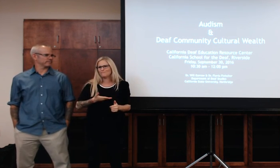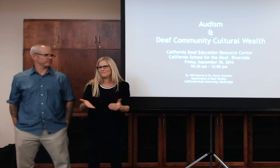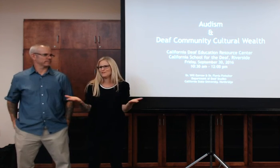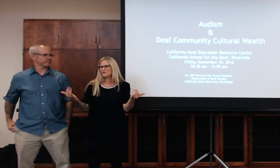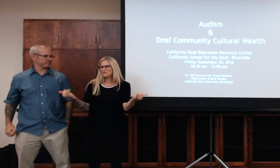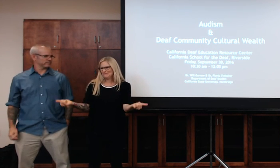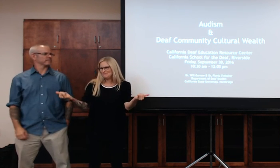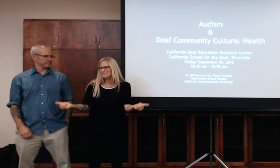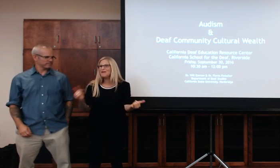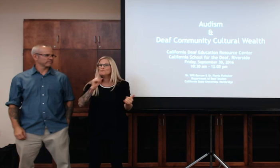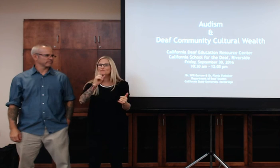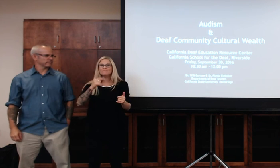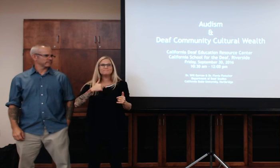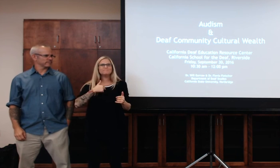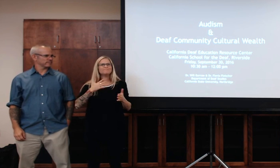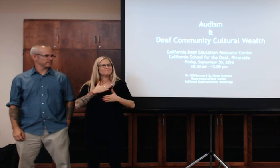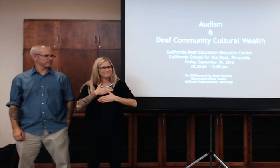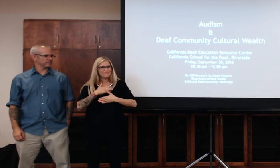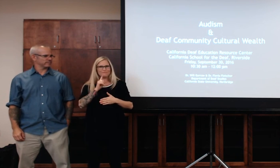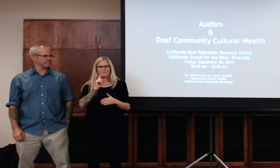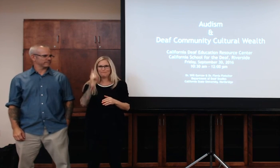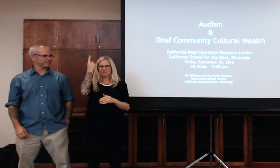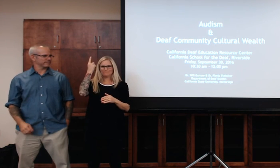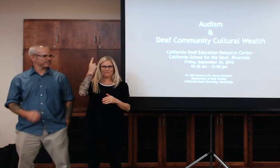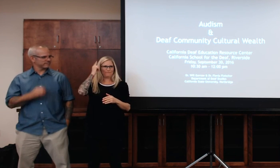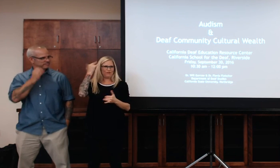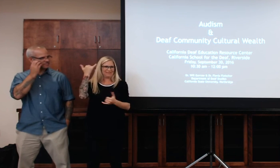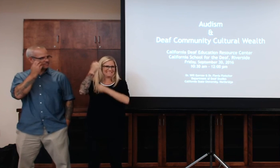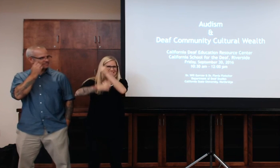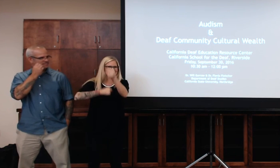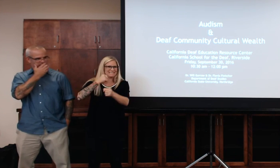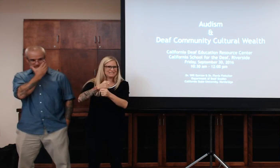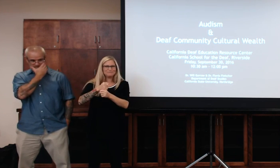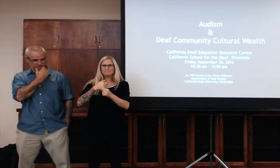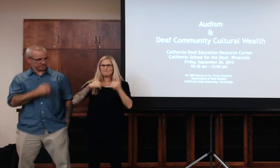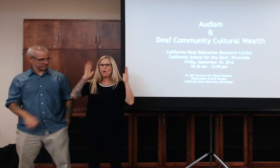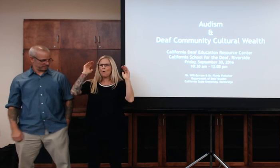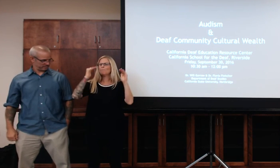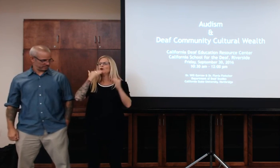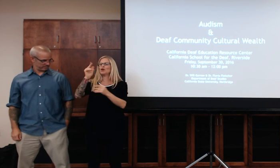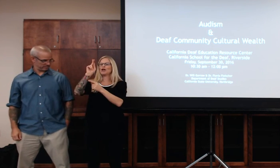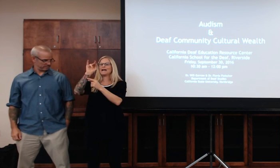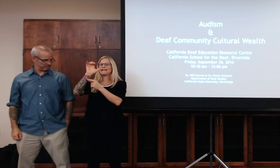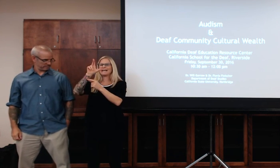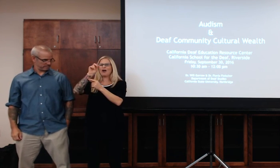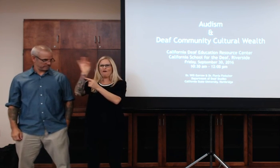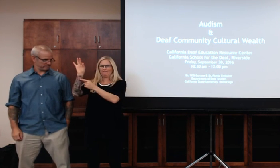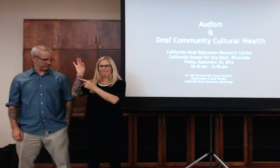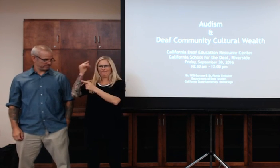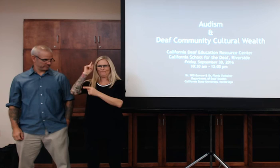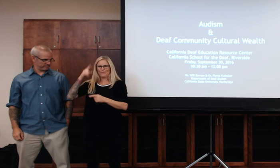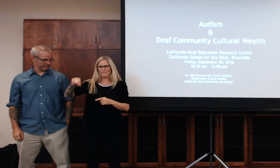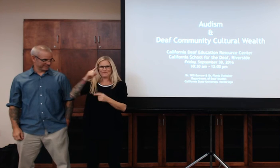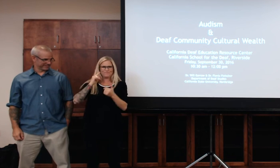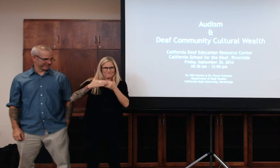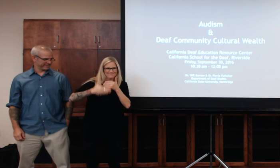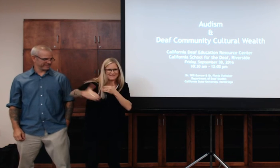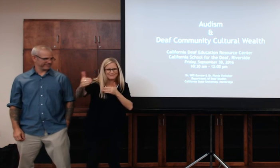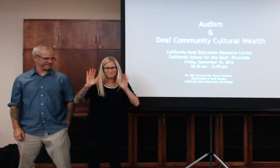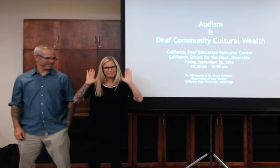First, I'd like to thank you for inviting us to come speak today. I know it's an honor to be the first one. Hopefully it's a good kickoff for your program for the rest